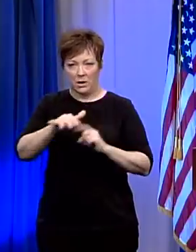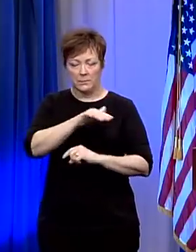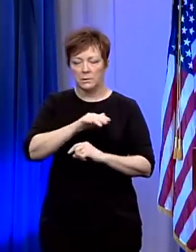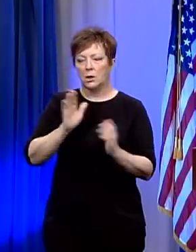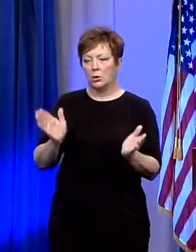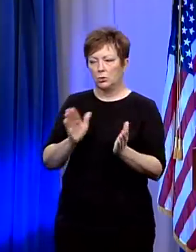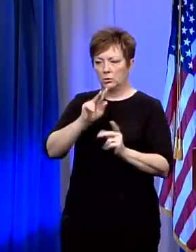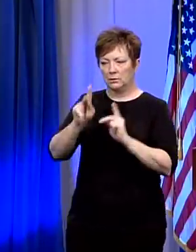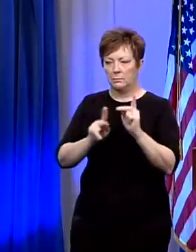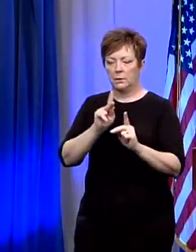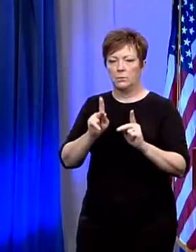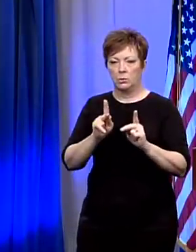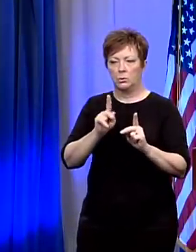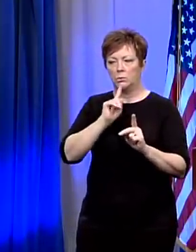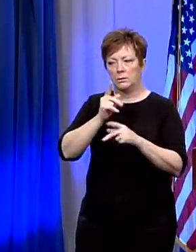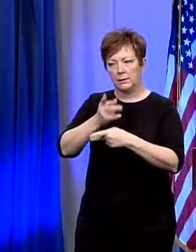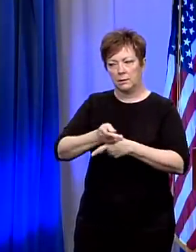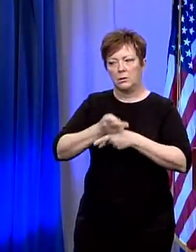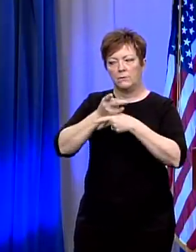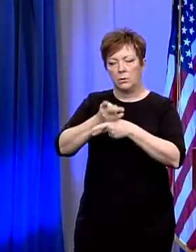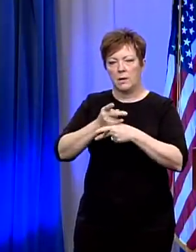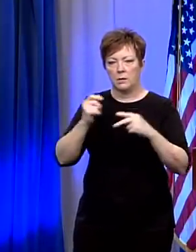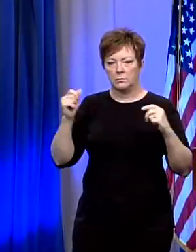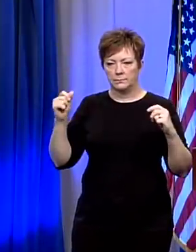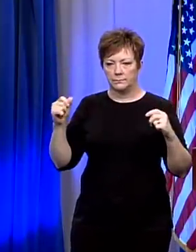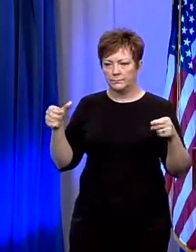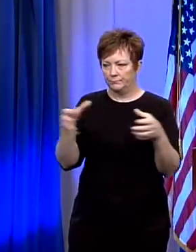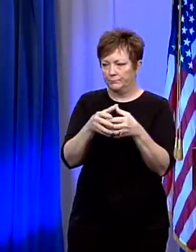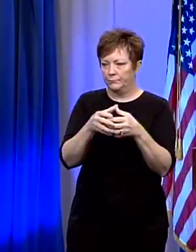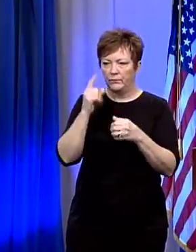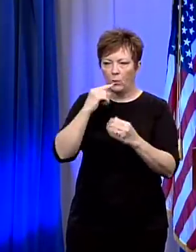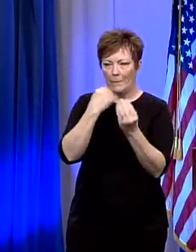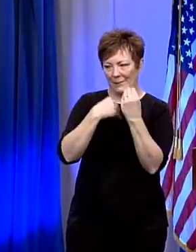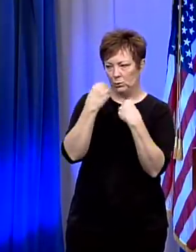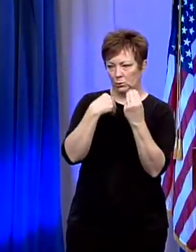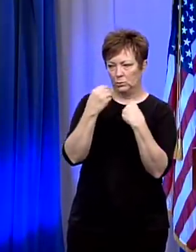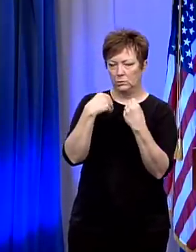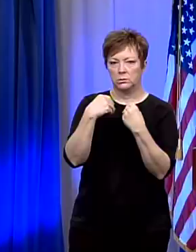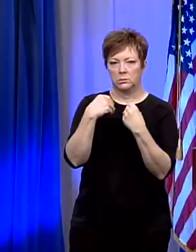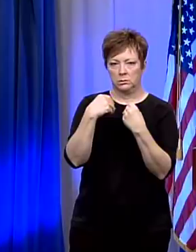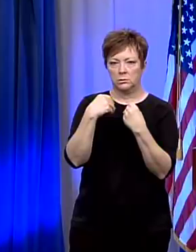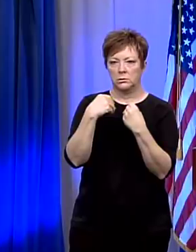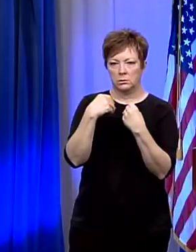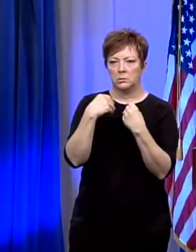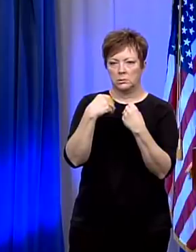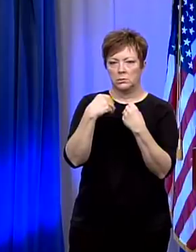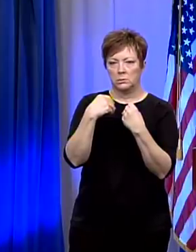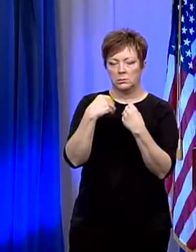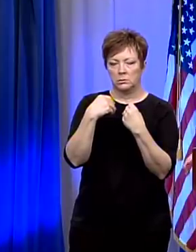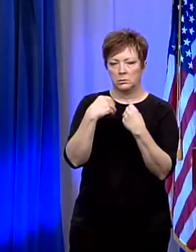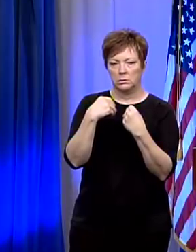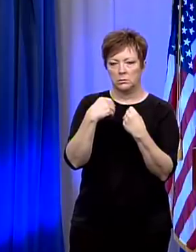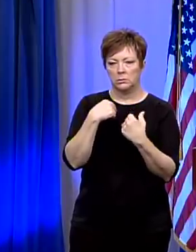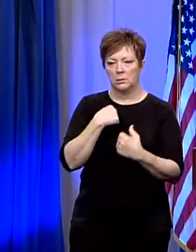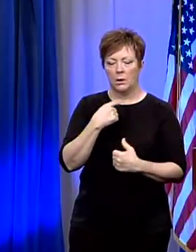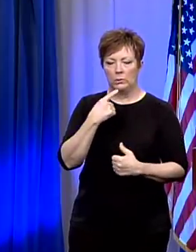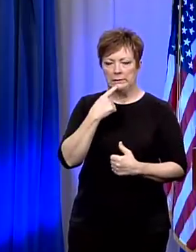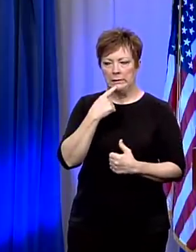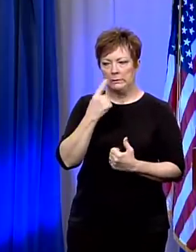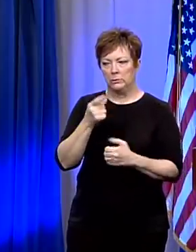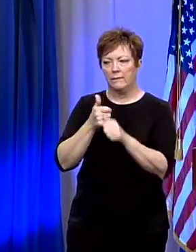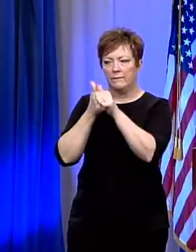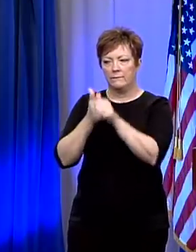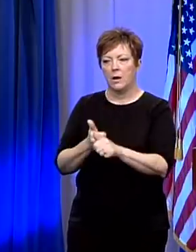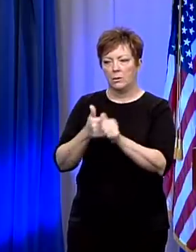certainly encourage people to be careful about gathering for meals, and would suggest to them that they